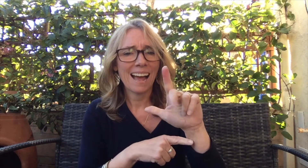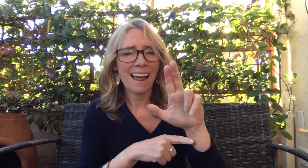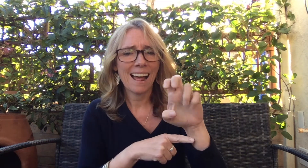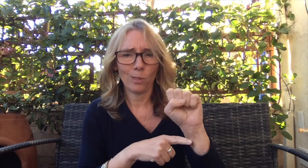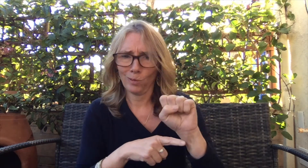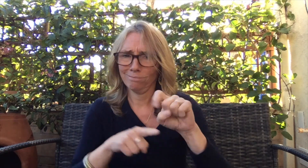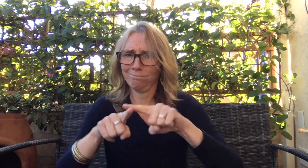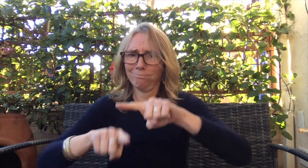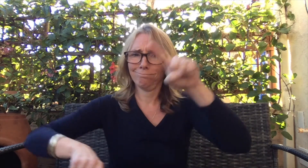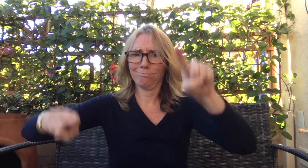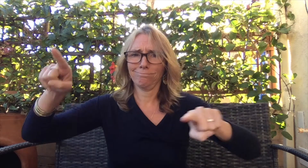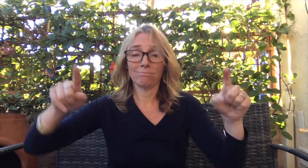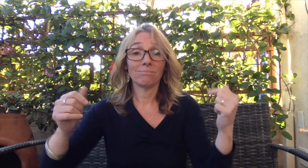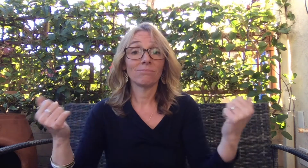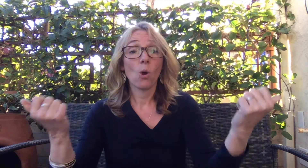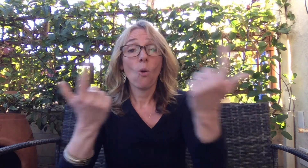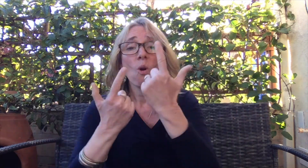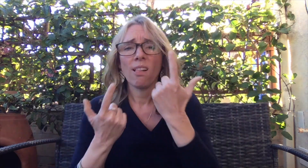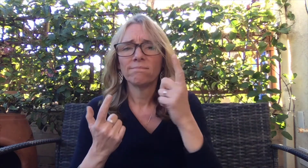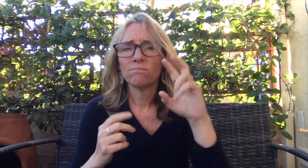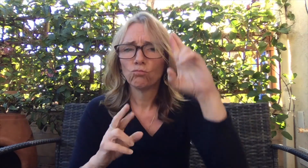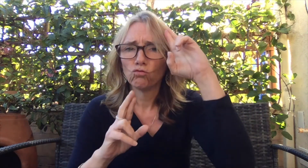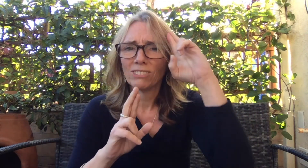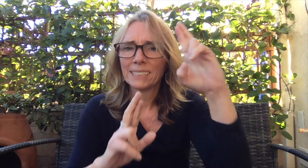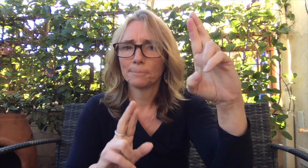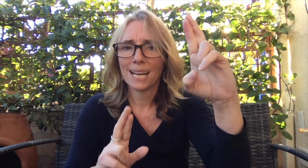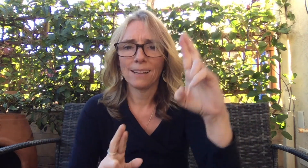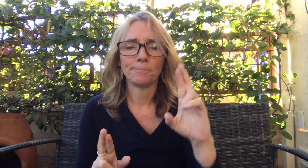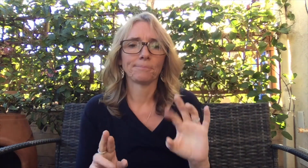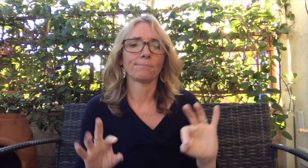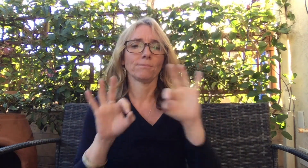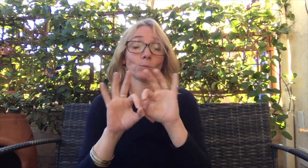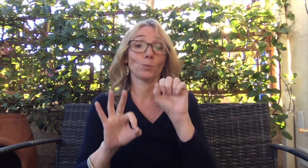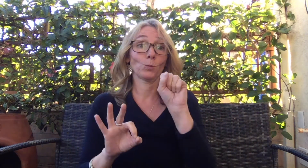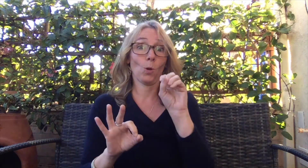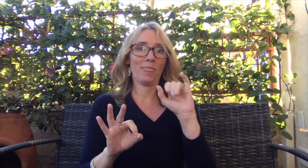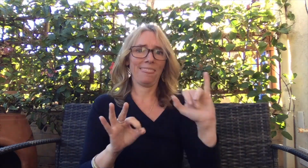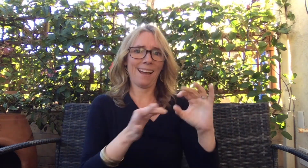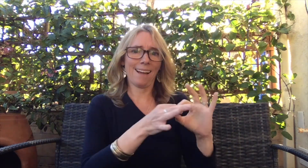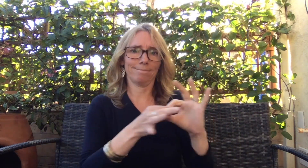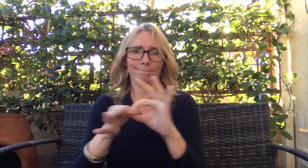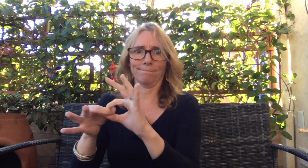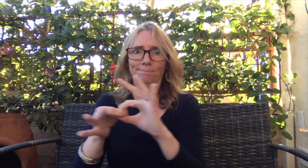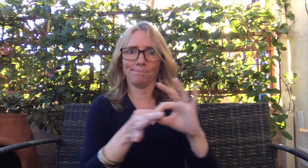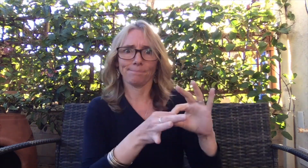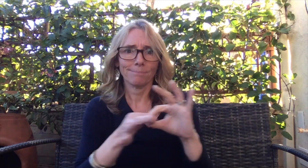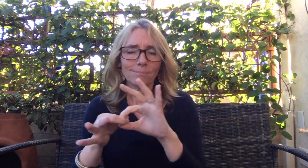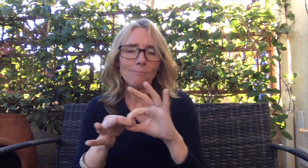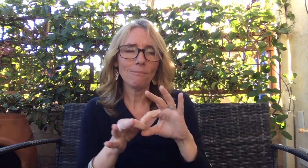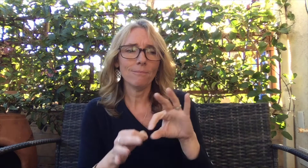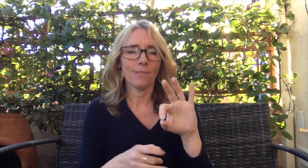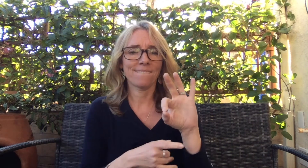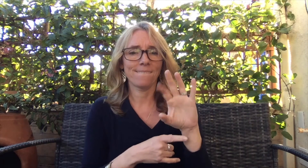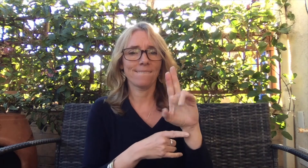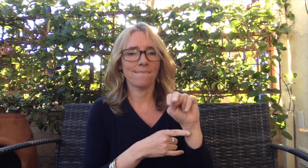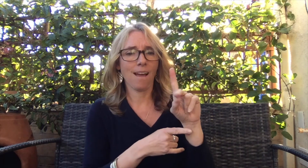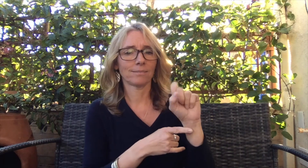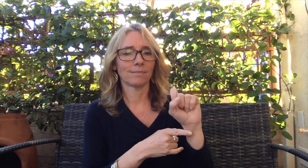knowing that it is so strong in terms of its foundation and should truly